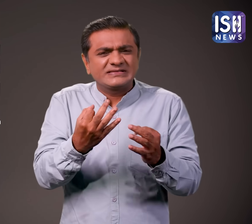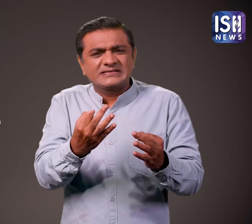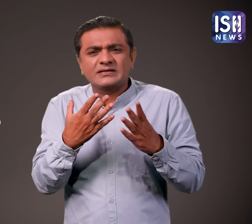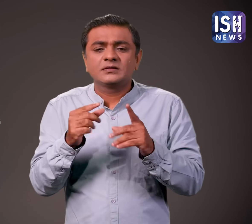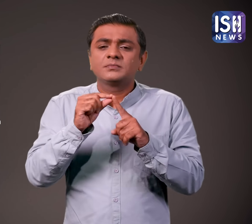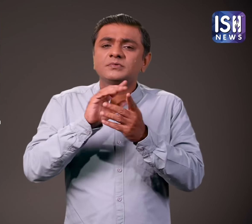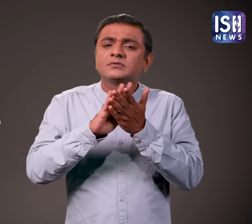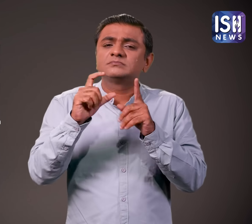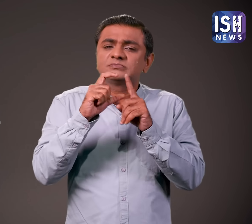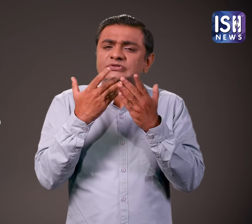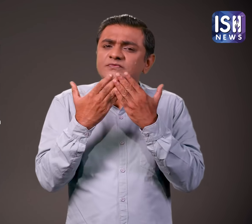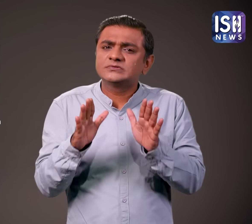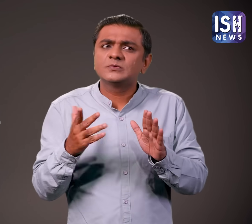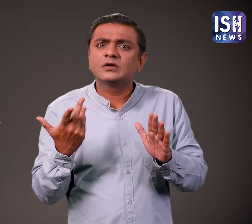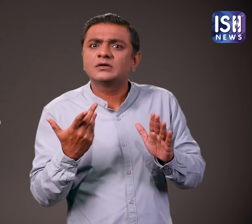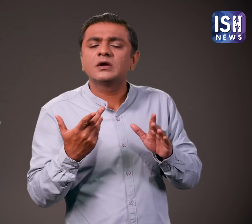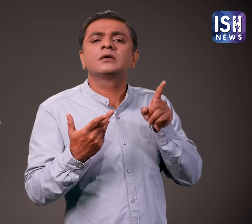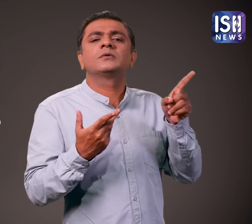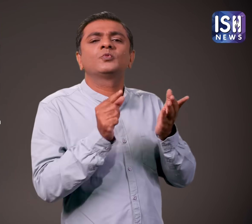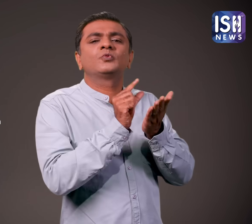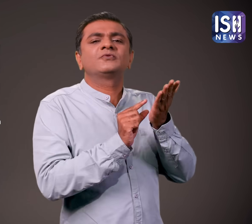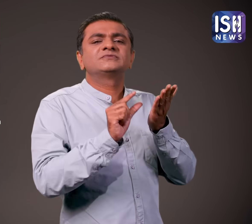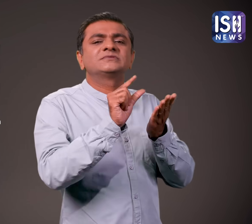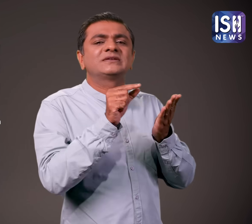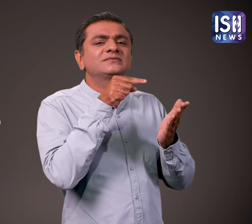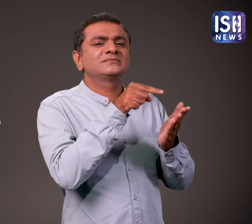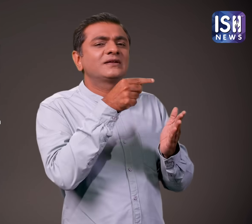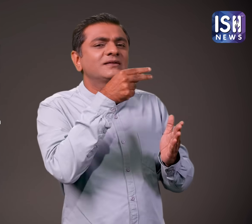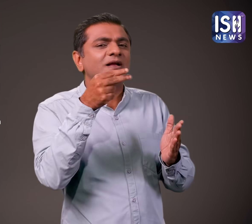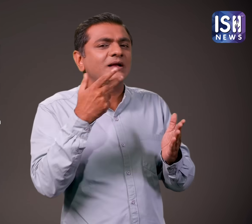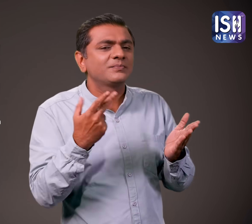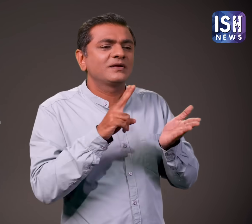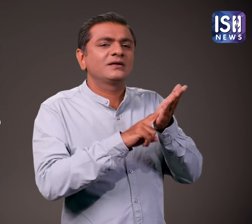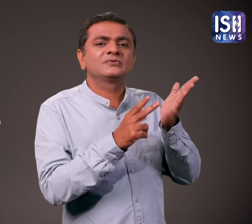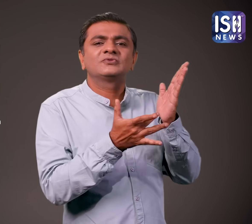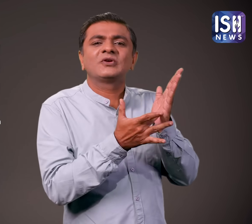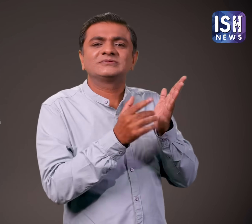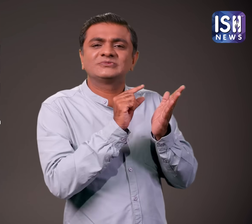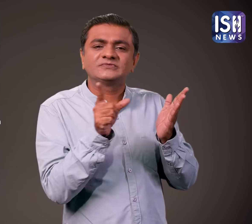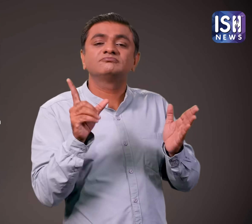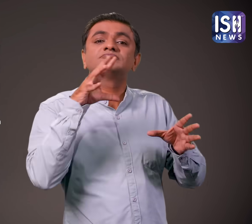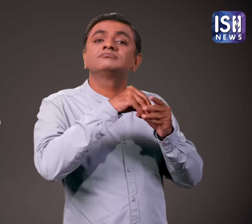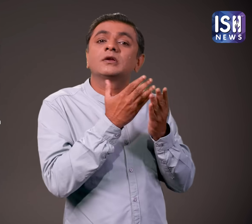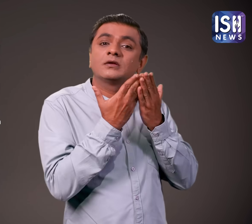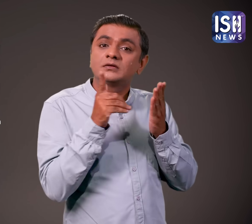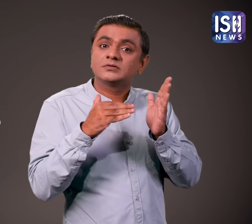He has a PhD from Nanyang Technological University and founder of Kaiwa Technology, launched in